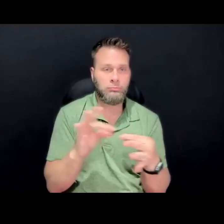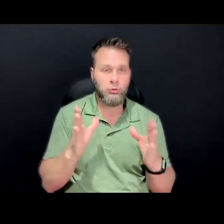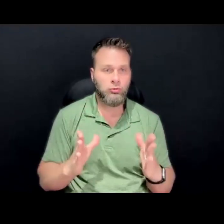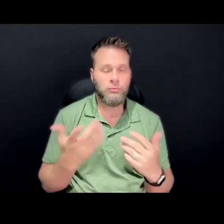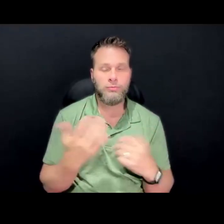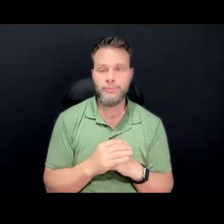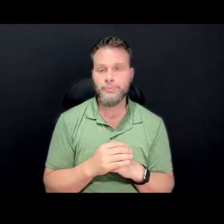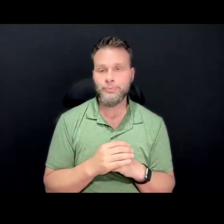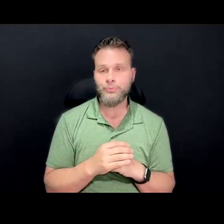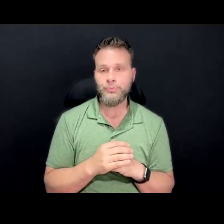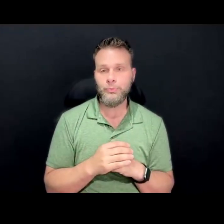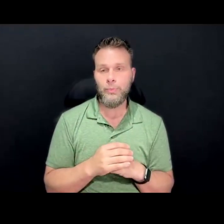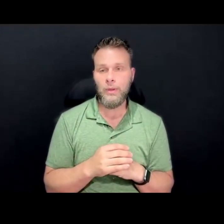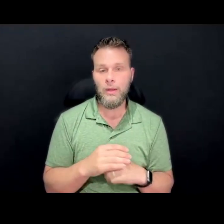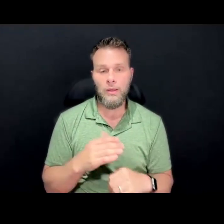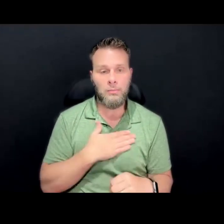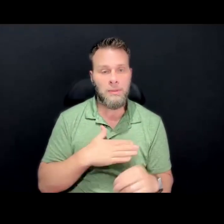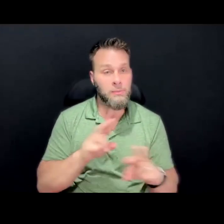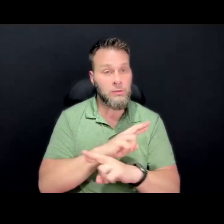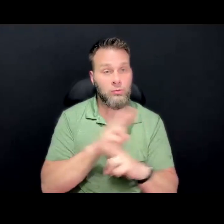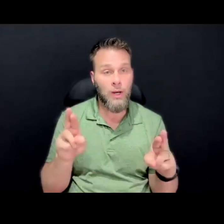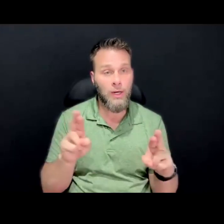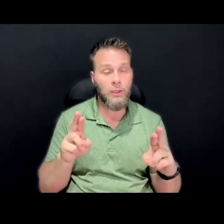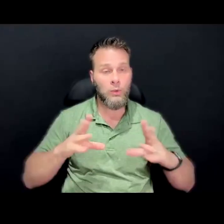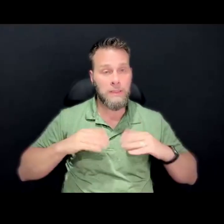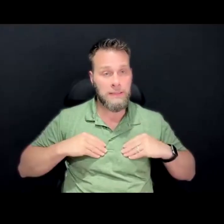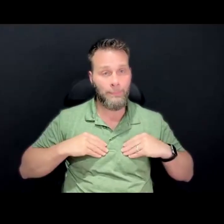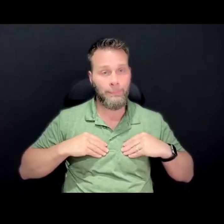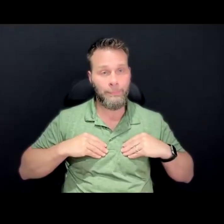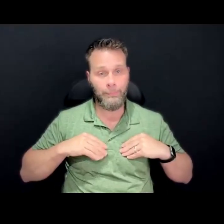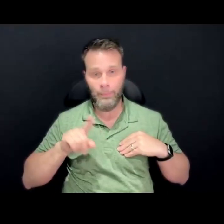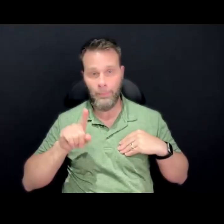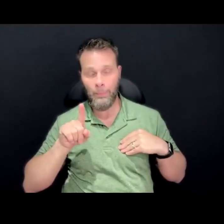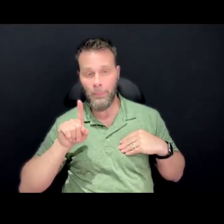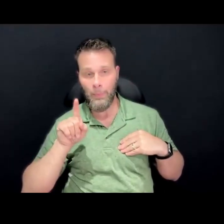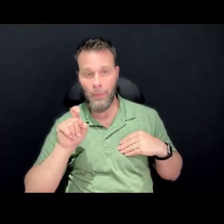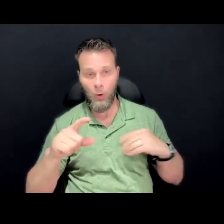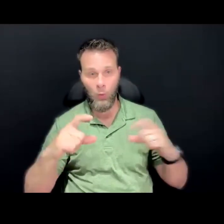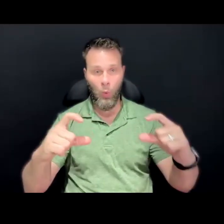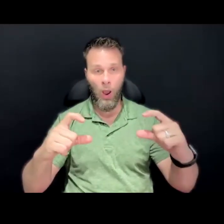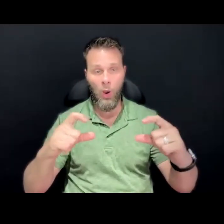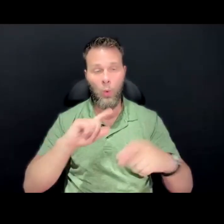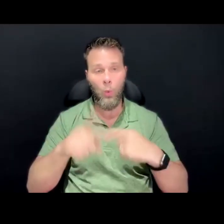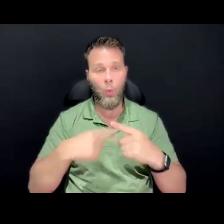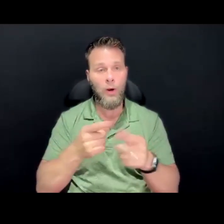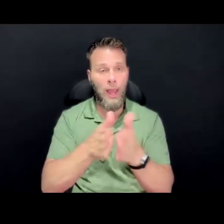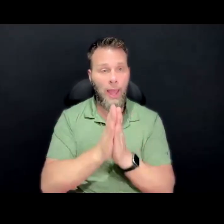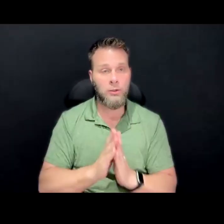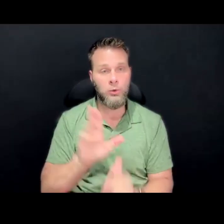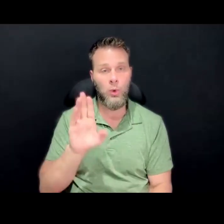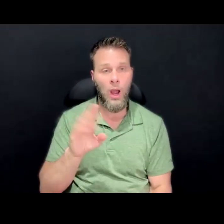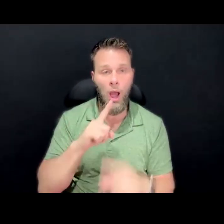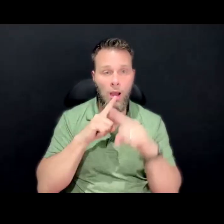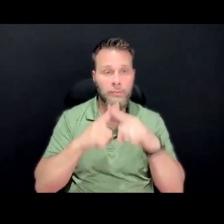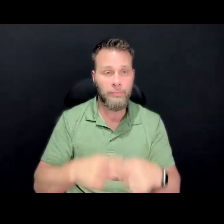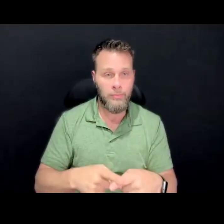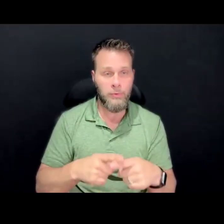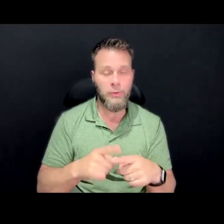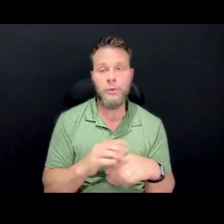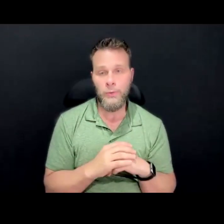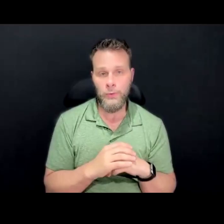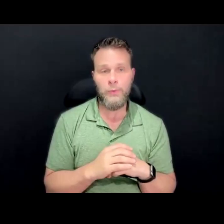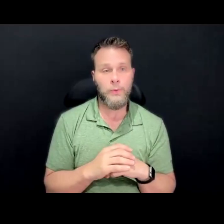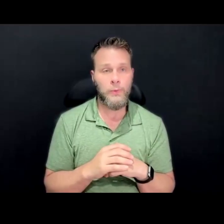and please be ready to accept the prompt on your screen when you're asked to unmute. So the first 3 speakers